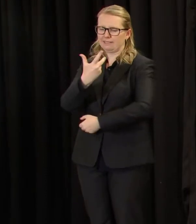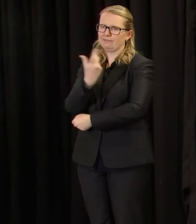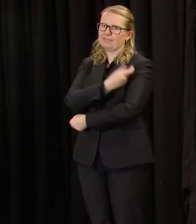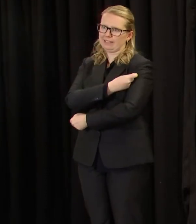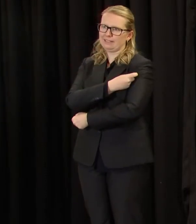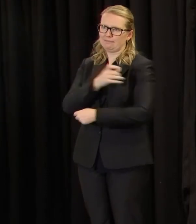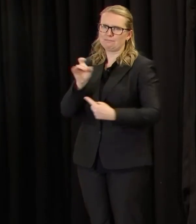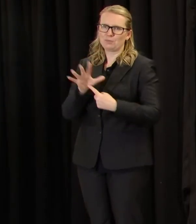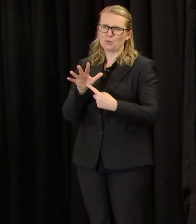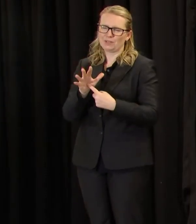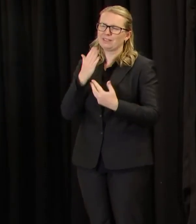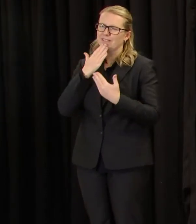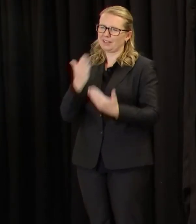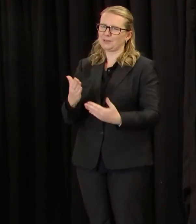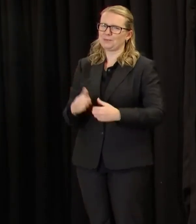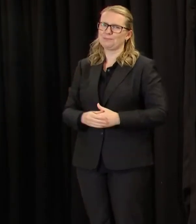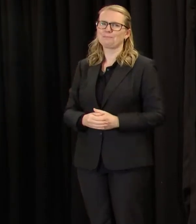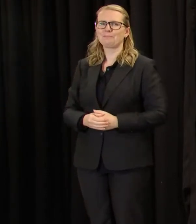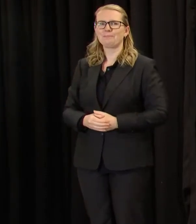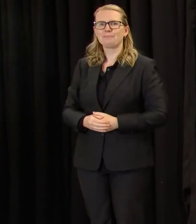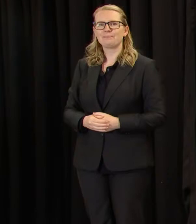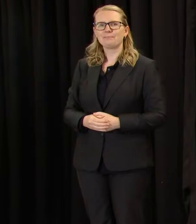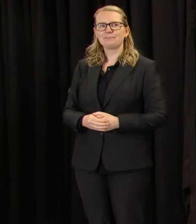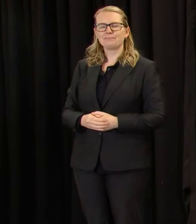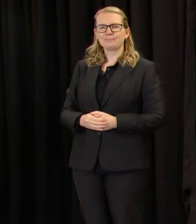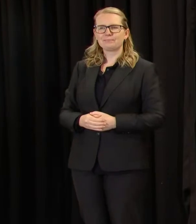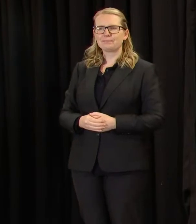Thank you very much.